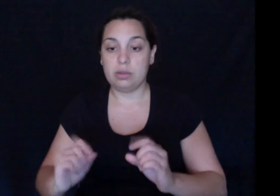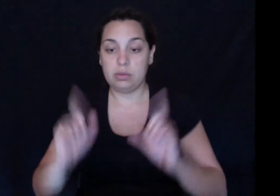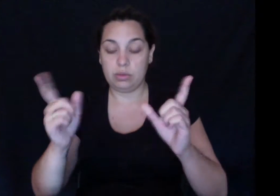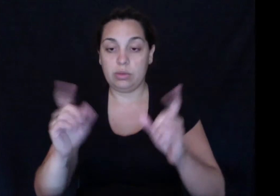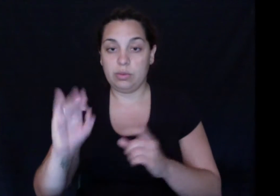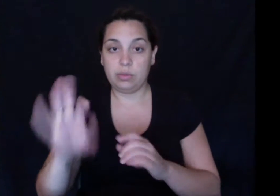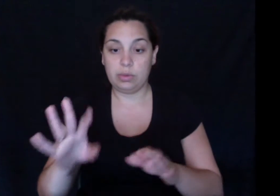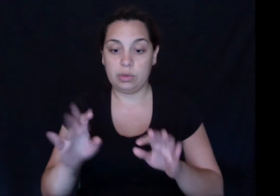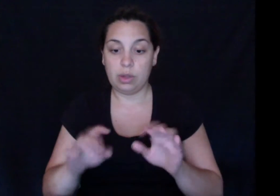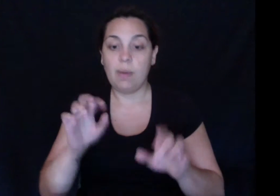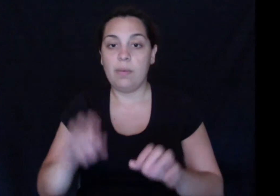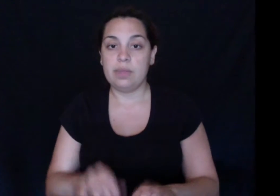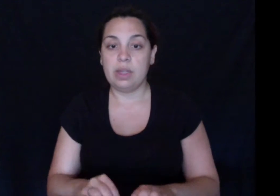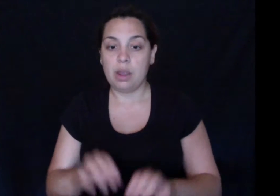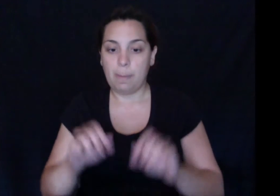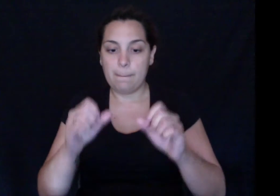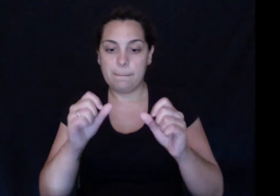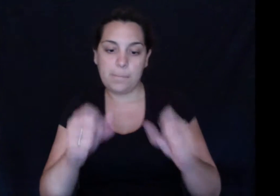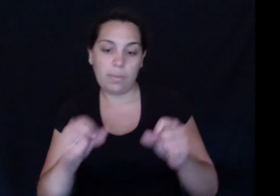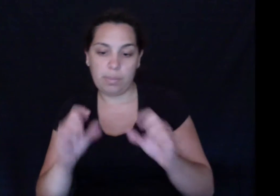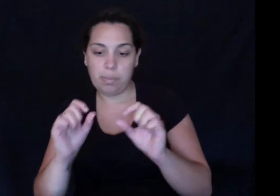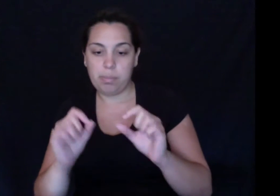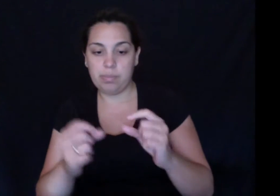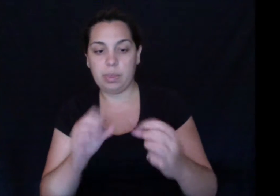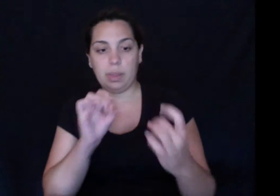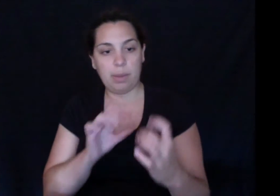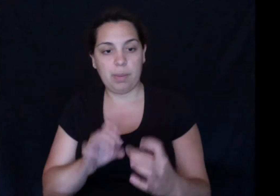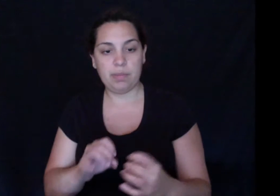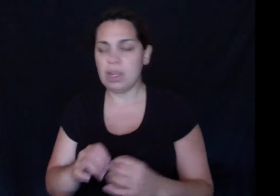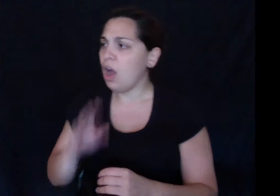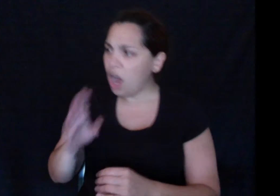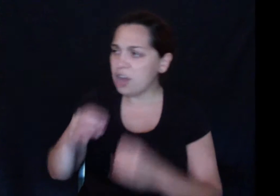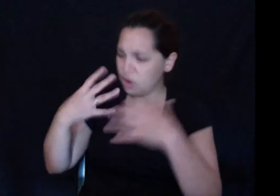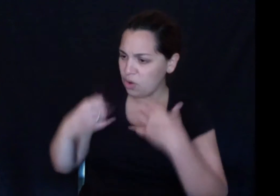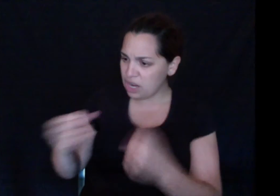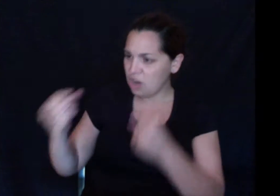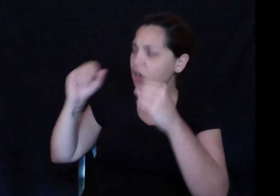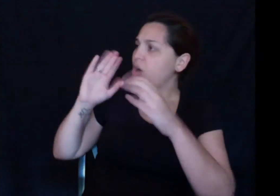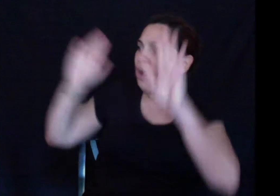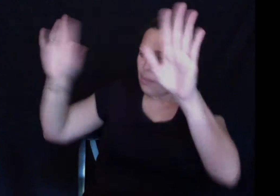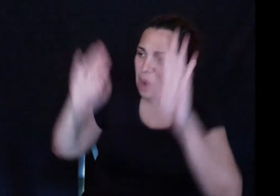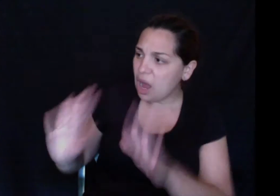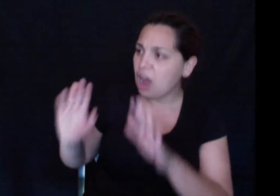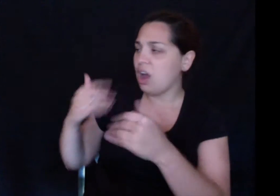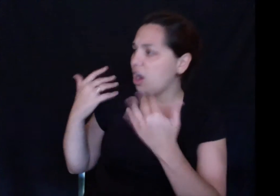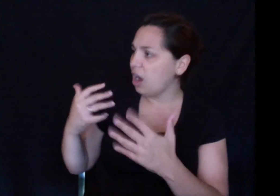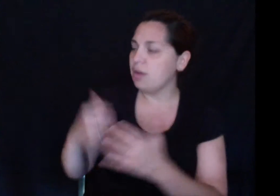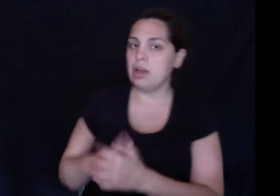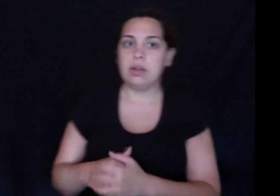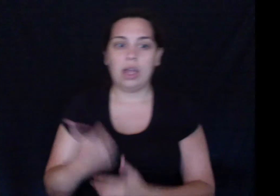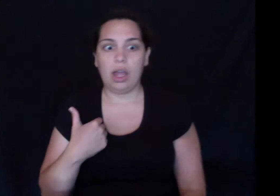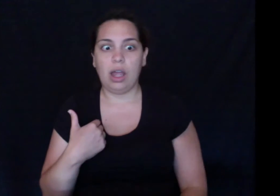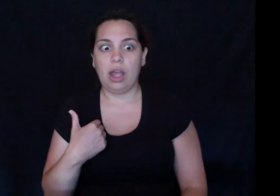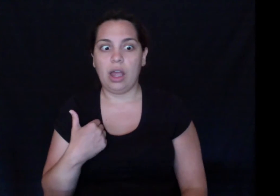and we kind of got the itinerary down, and that took about 2 months total. And then